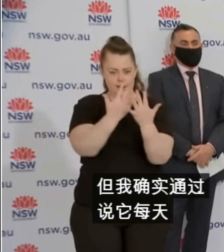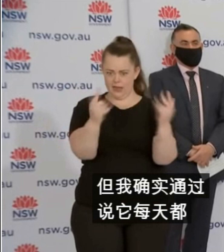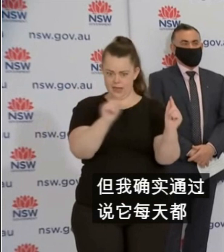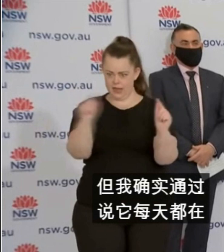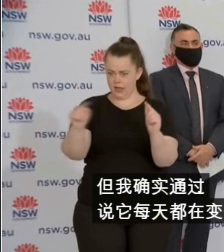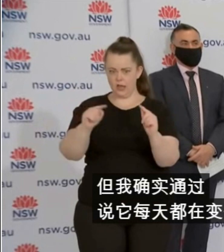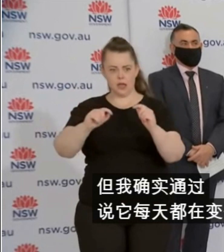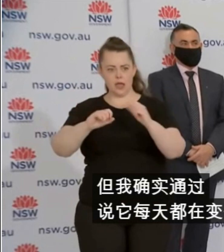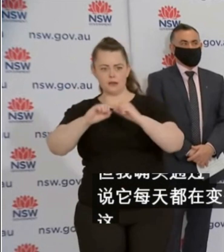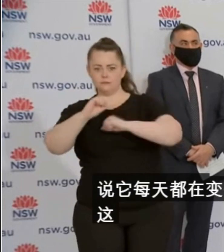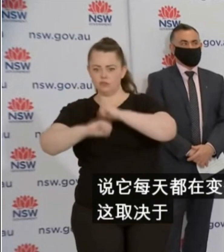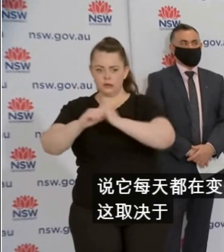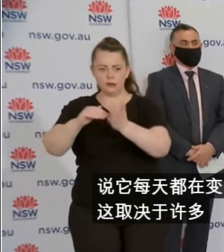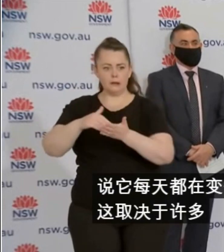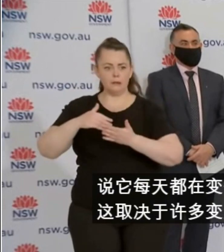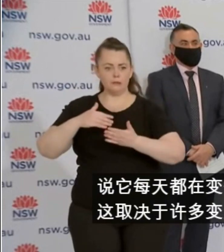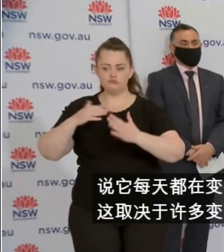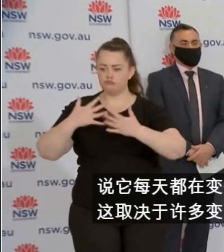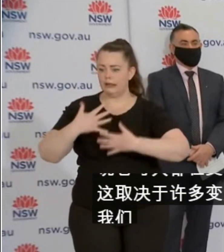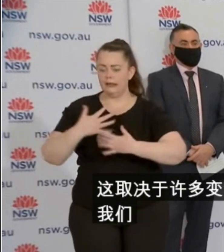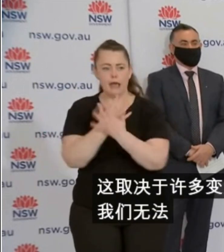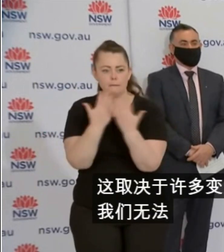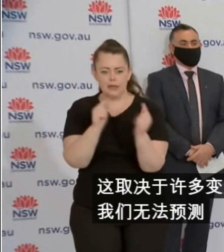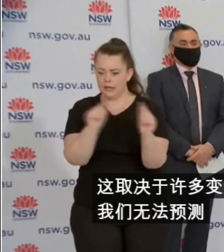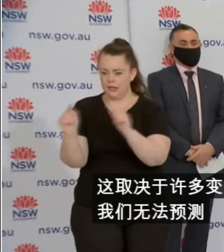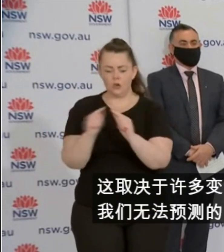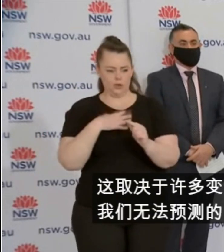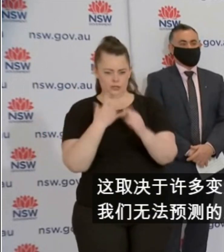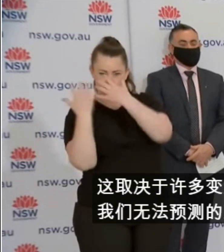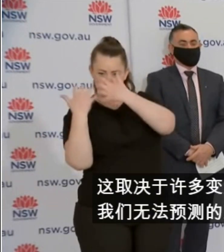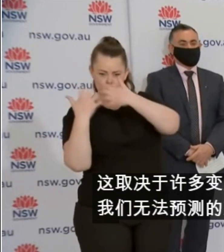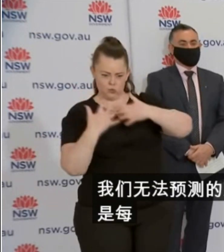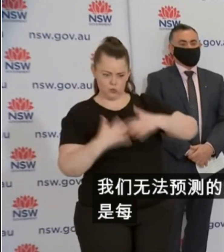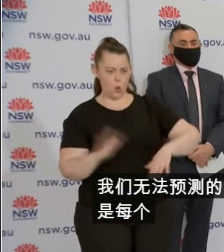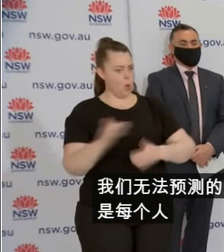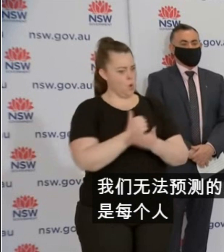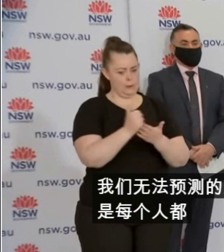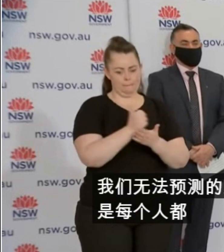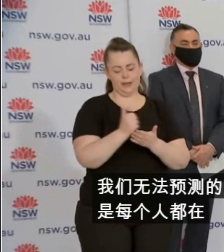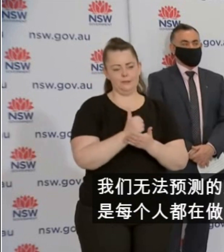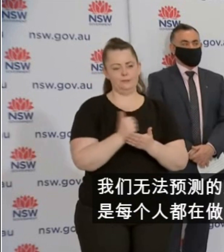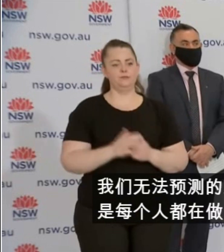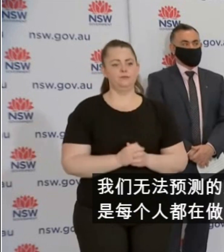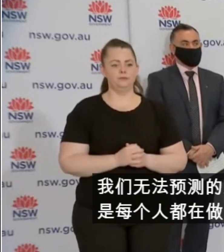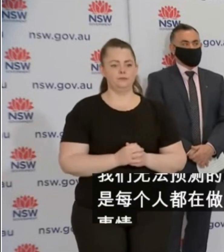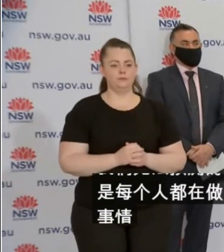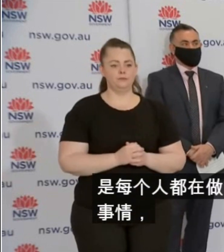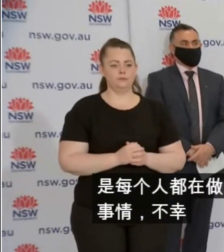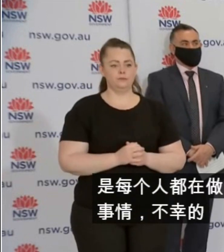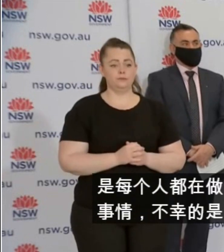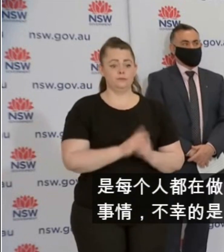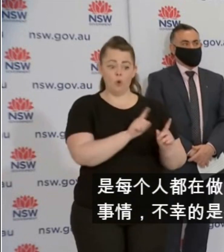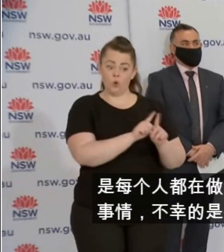saying it changes on a daily basis depending on a number of variables. And one of the variables, which none of us can predict, is everybody doing the right thing.